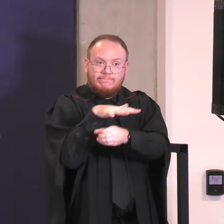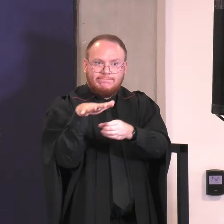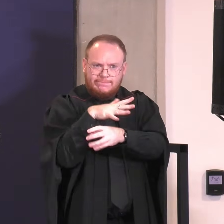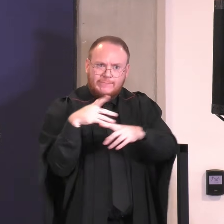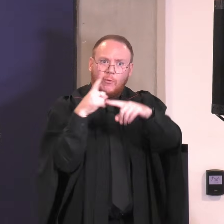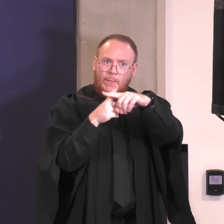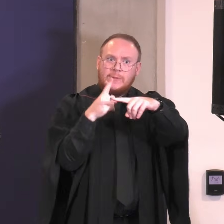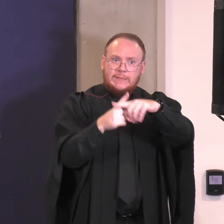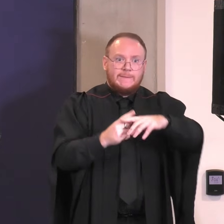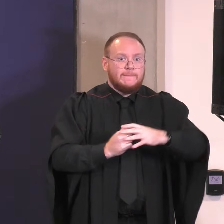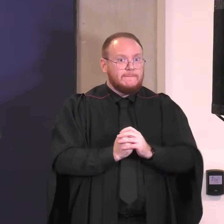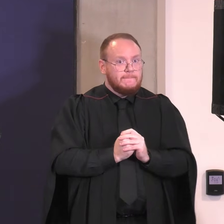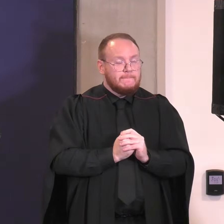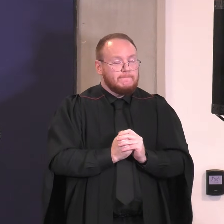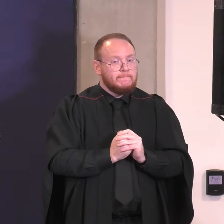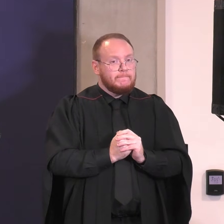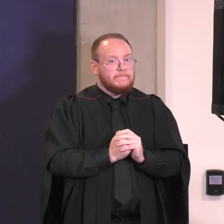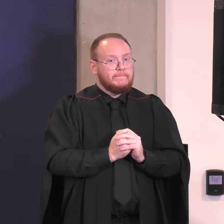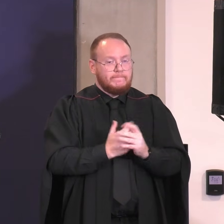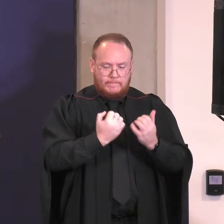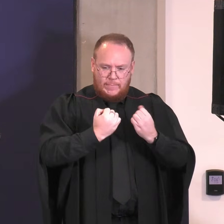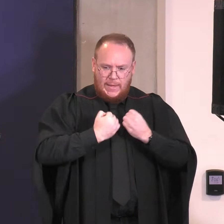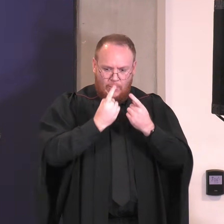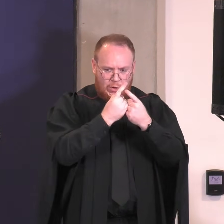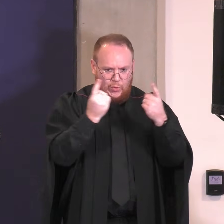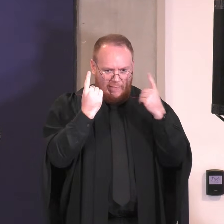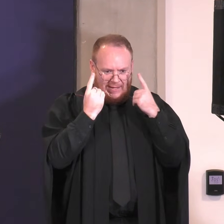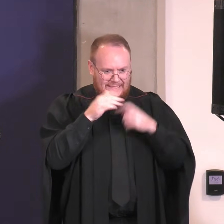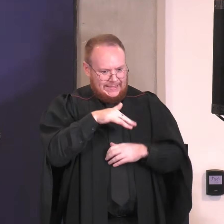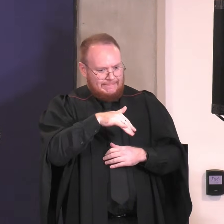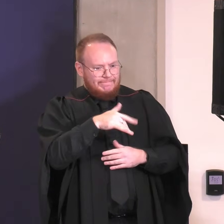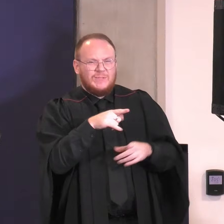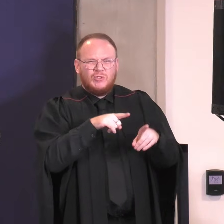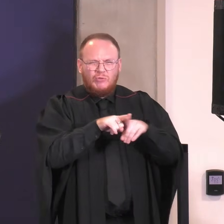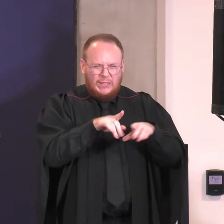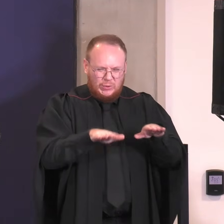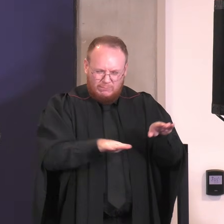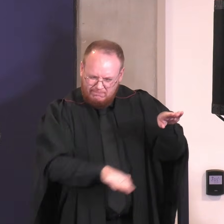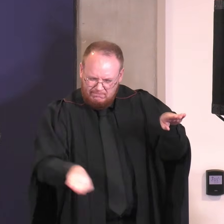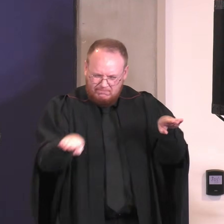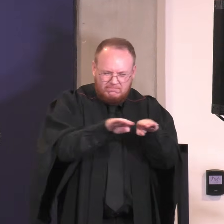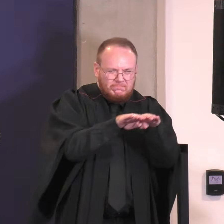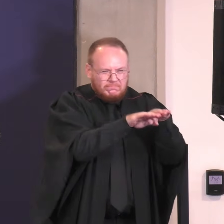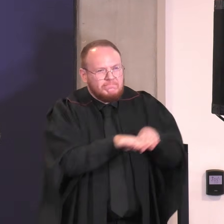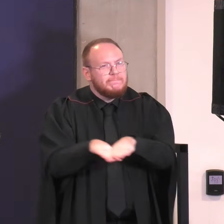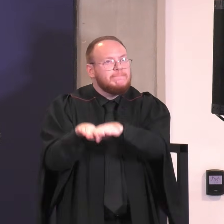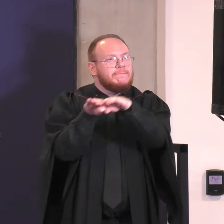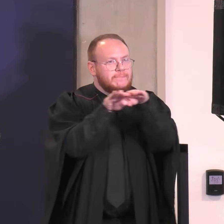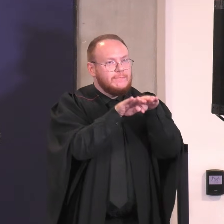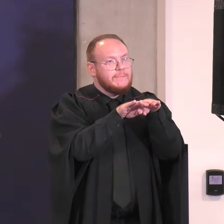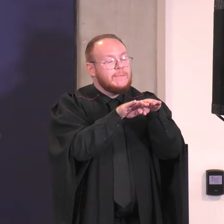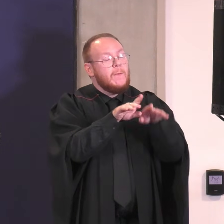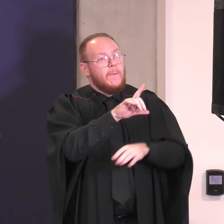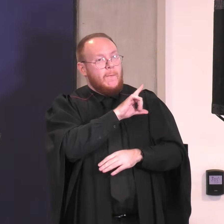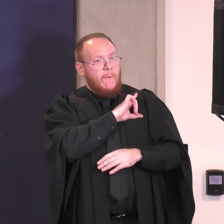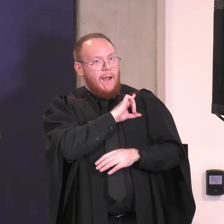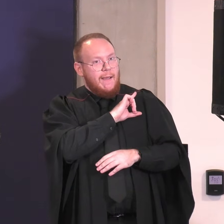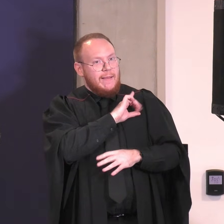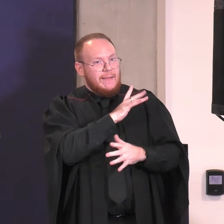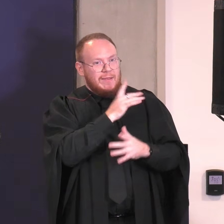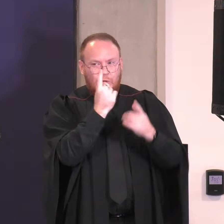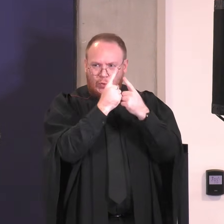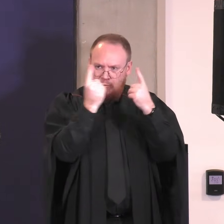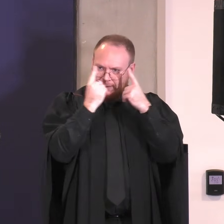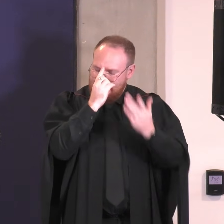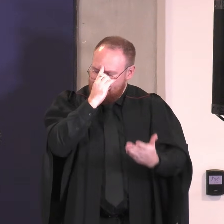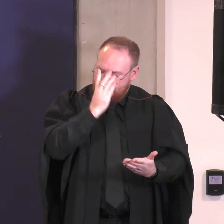our university is a university that exists to level the playing field. Why? Because we are a university driven by the